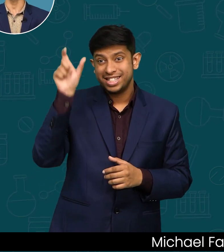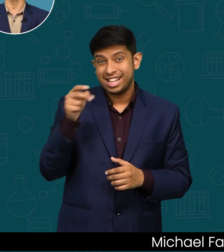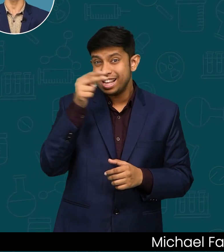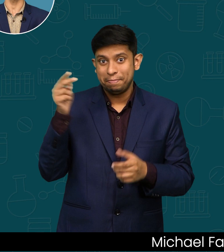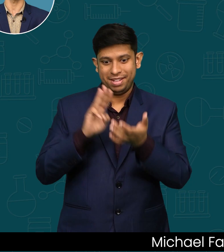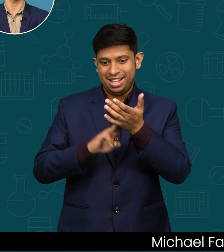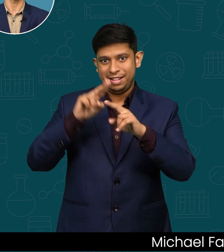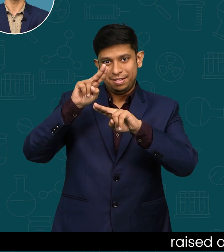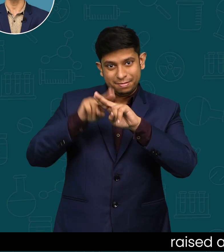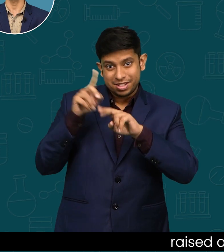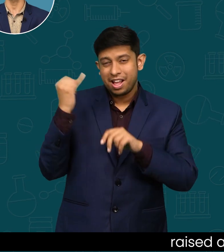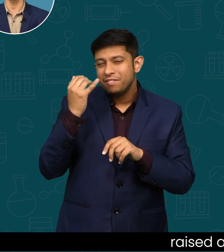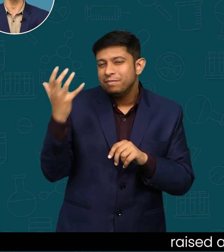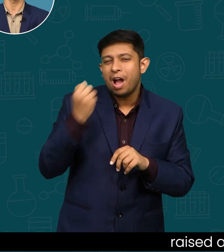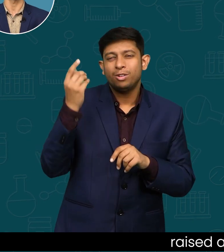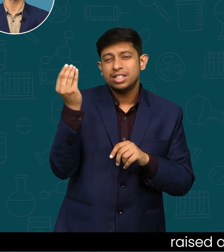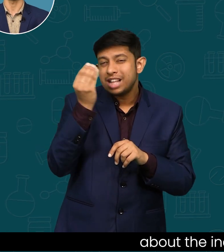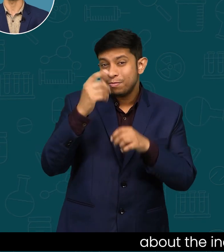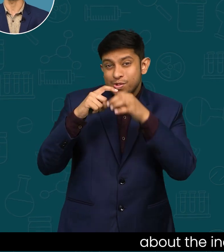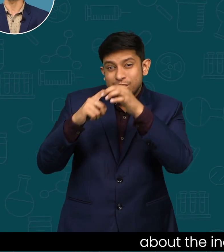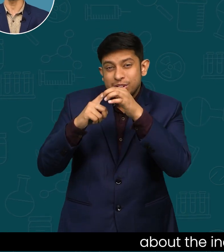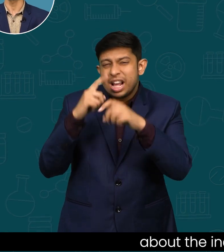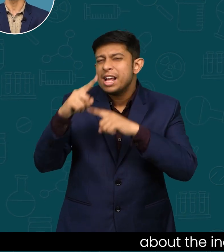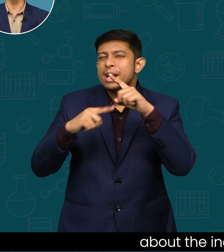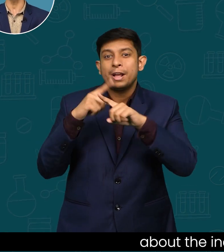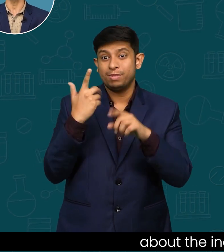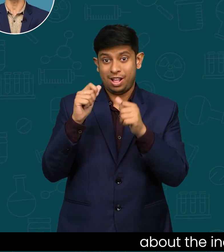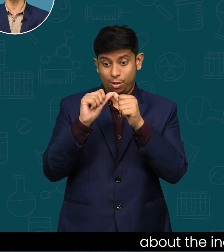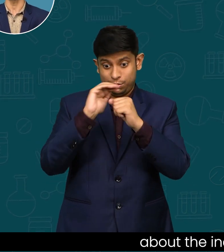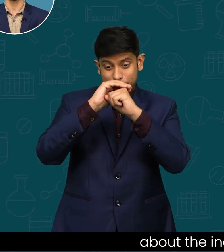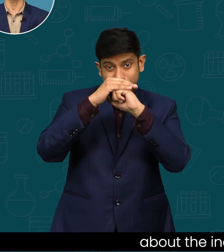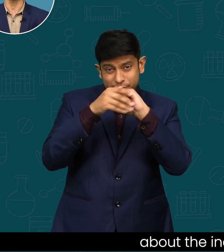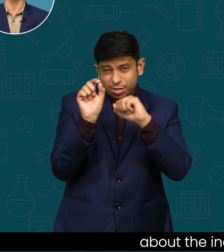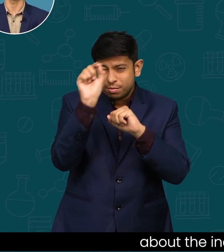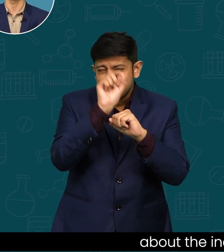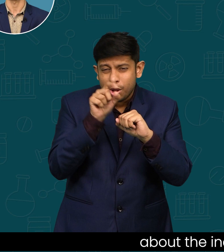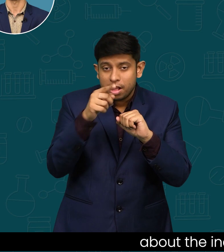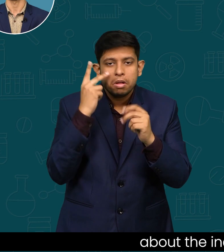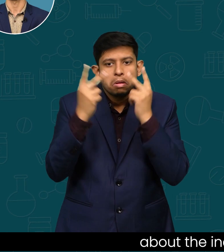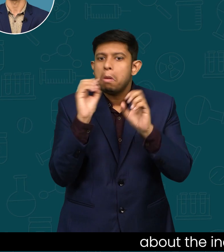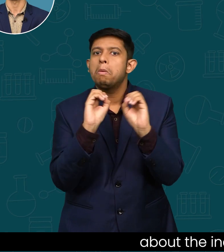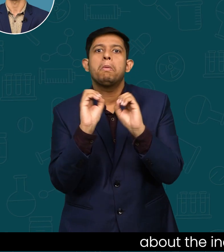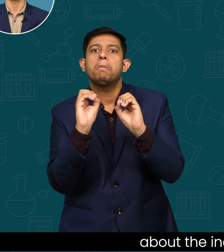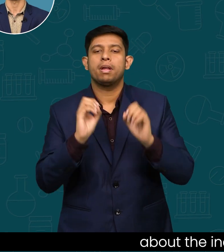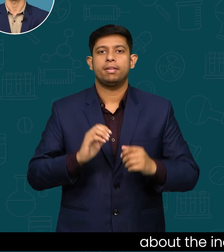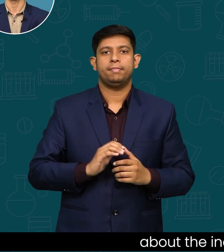Michael Faraday's discovery raised few questions about the indivisibility of atoms.